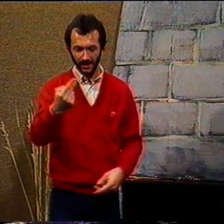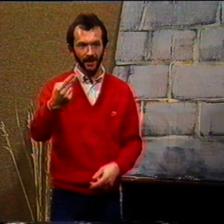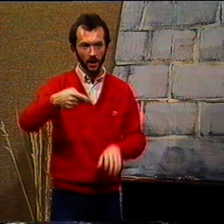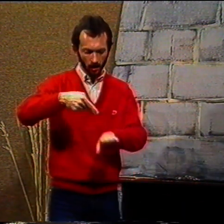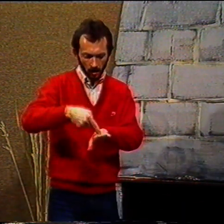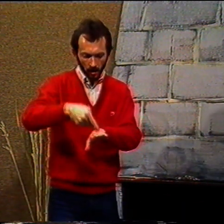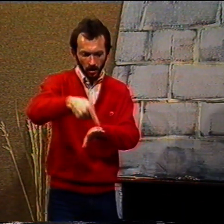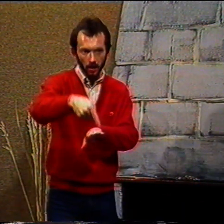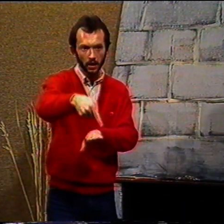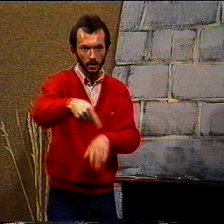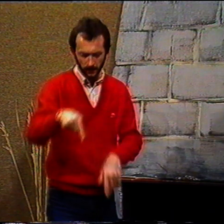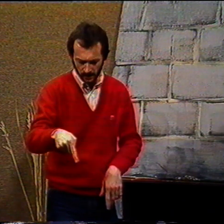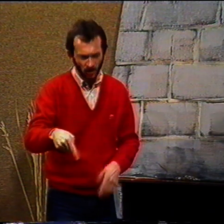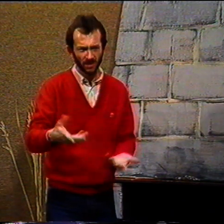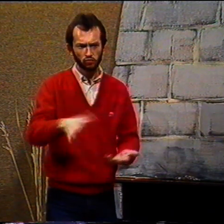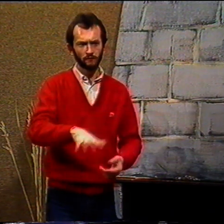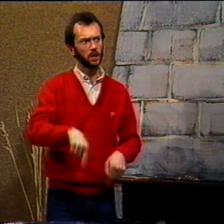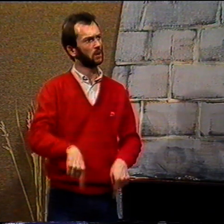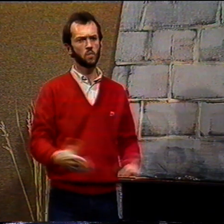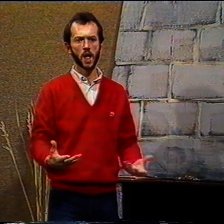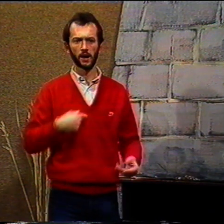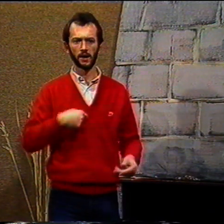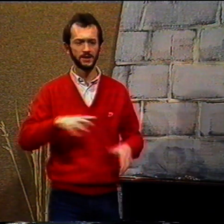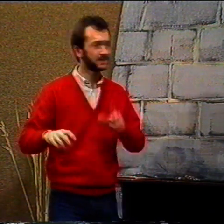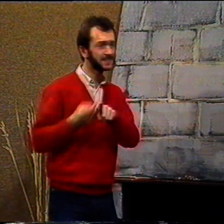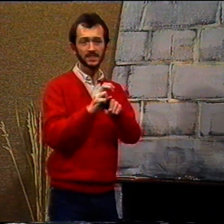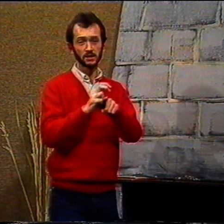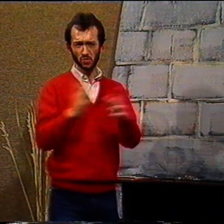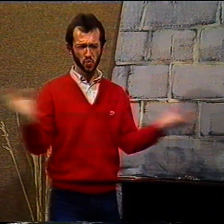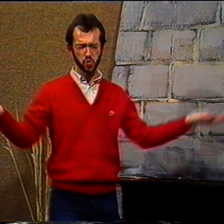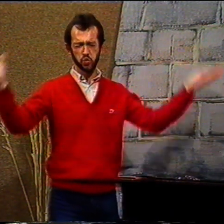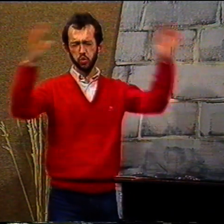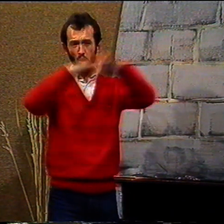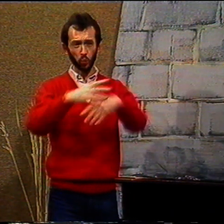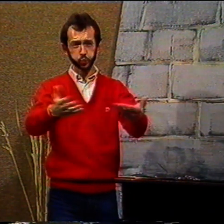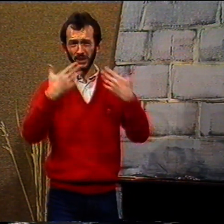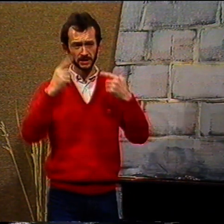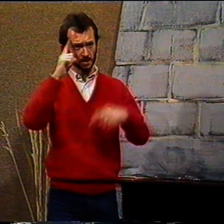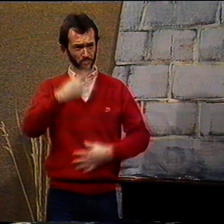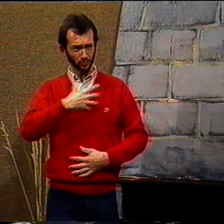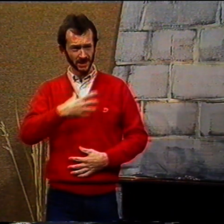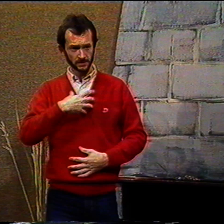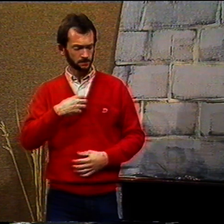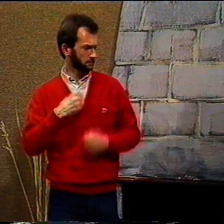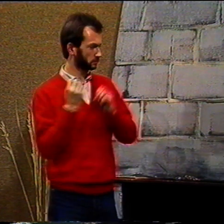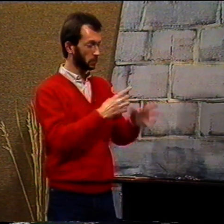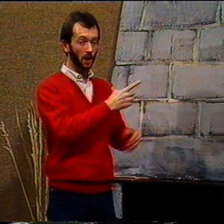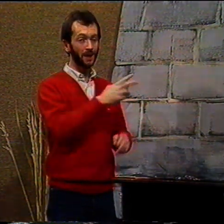couldn't find them. I wanted the compass for navigating, to find out roughly where we were. And I came out again, and the wind was strong, and we couldn't